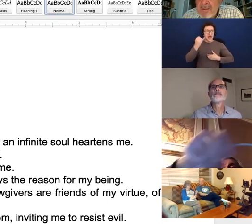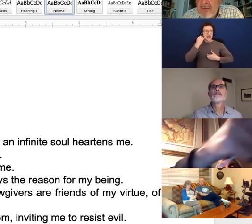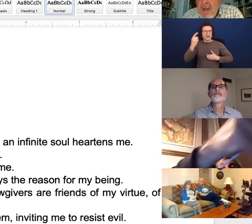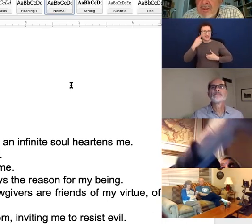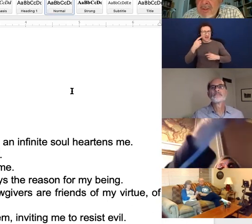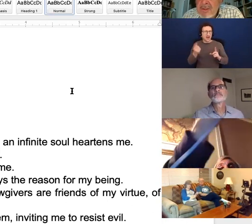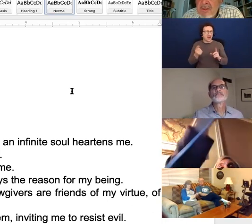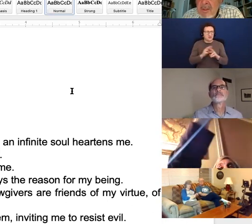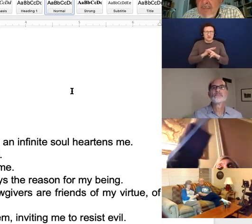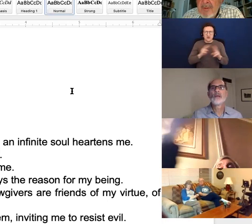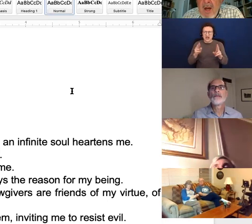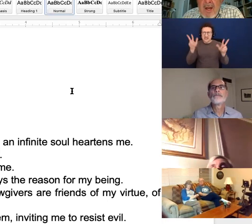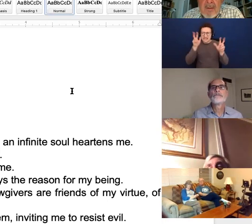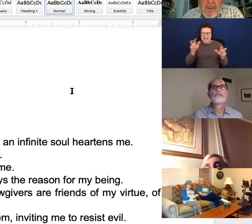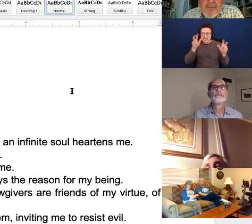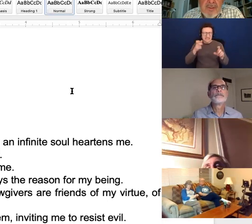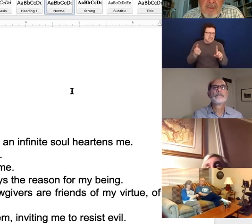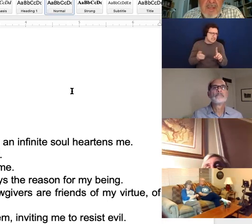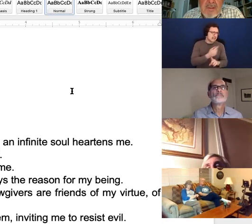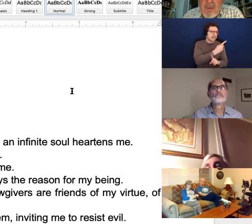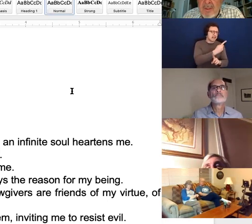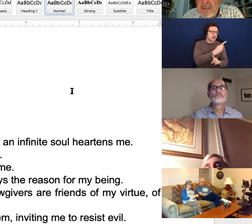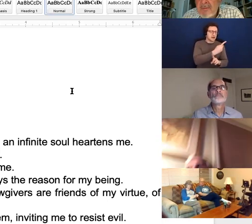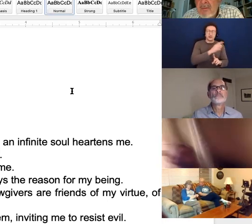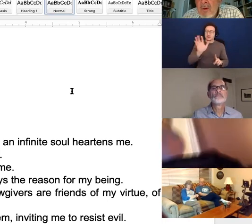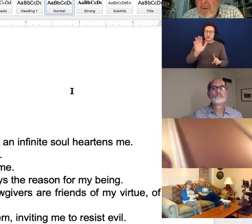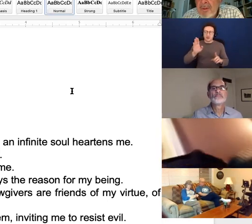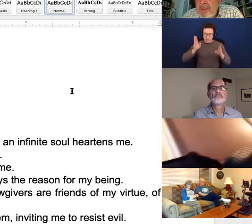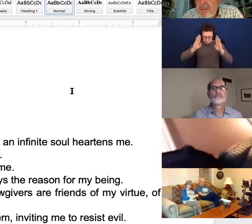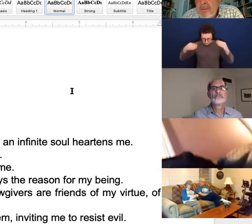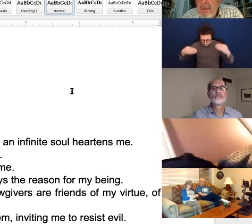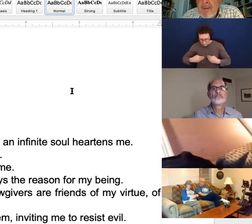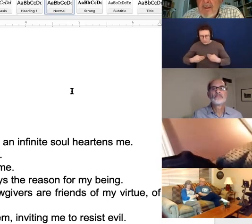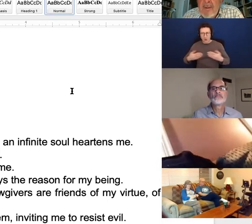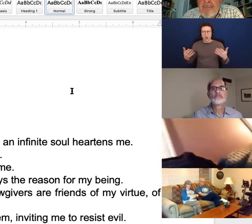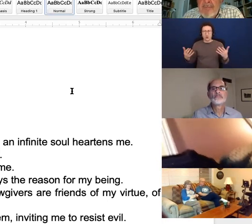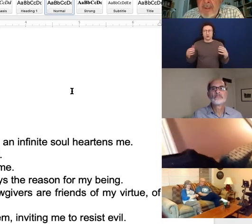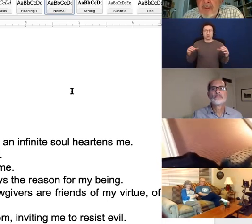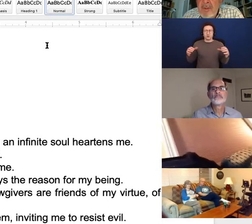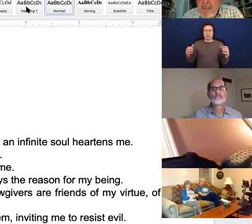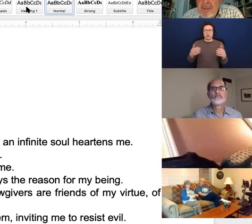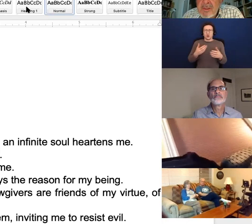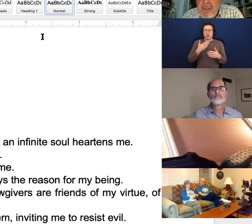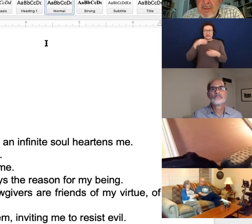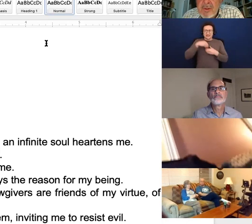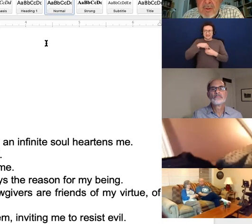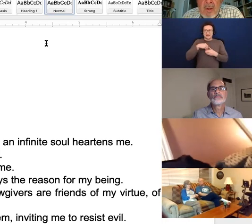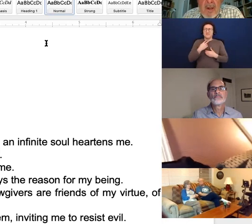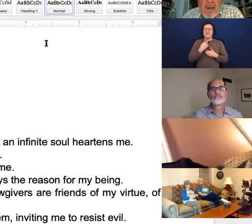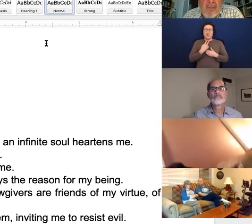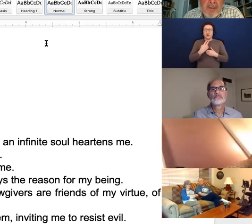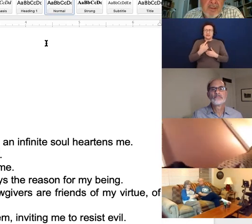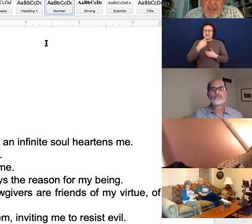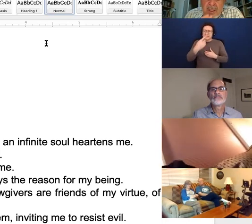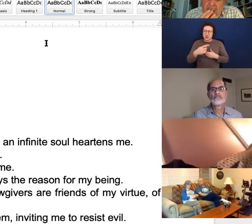the voice of conscience. God speaks to us. It's a very old idea in religious literature